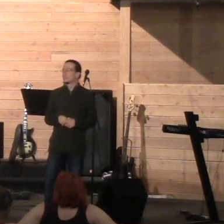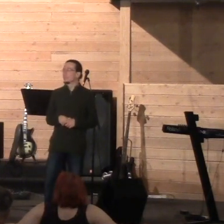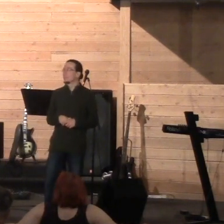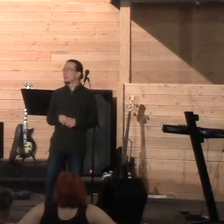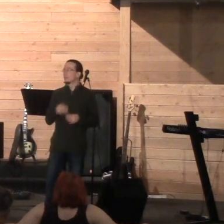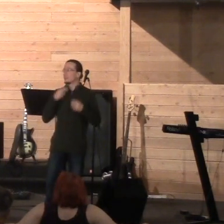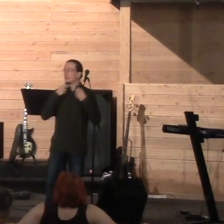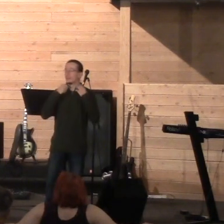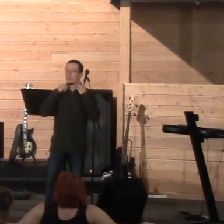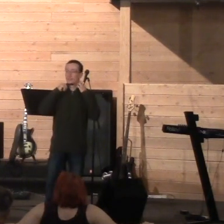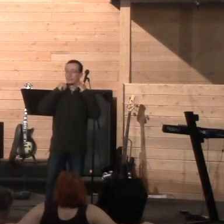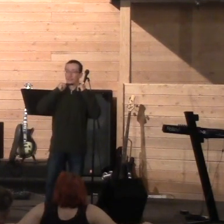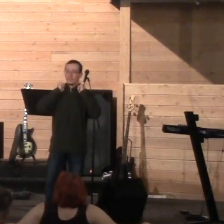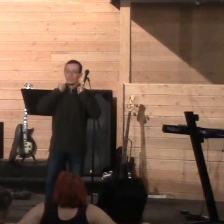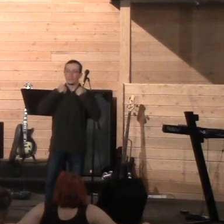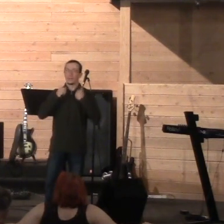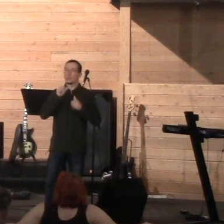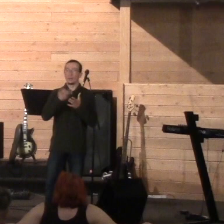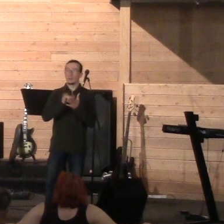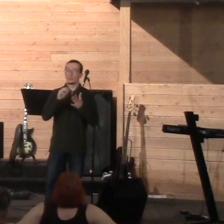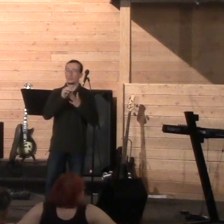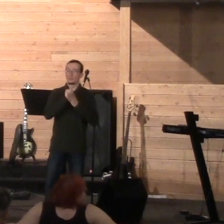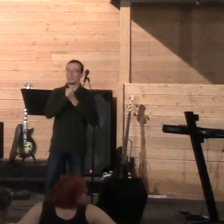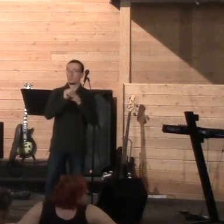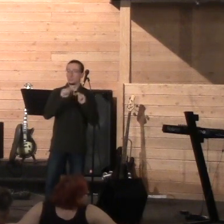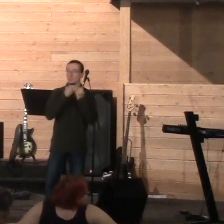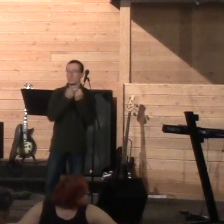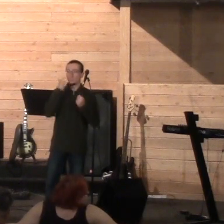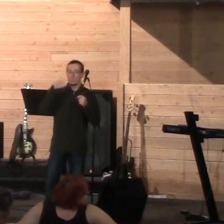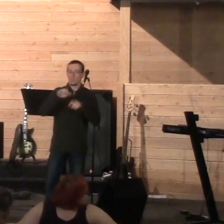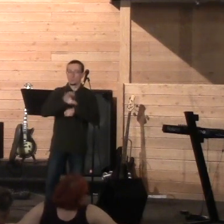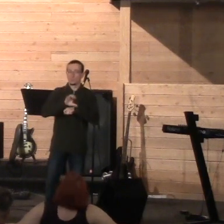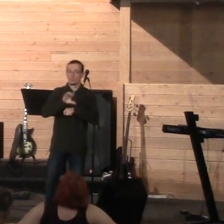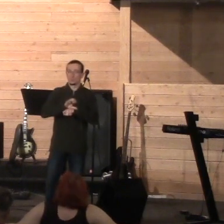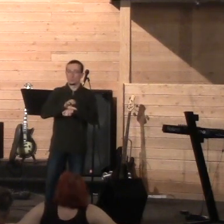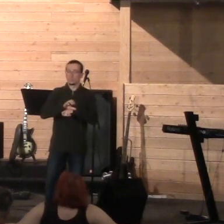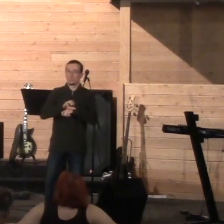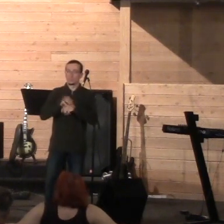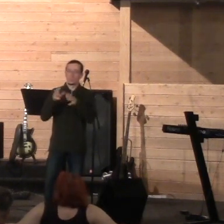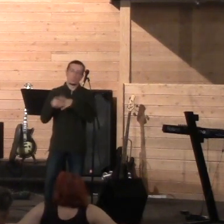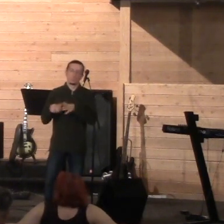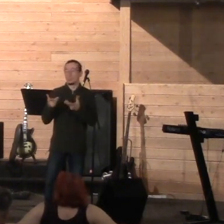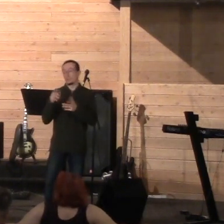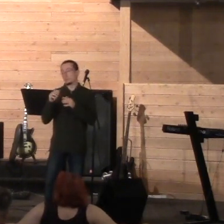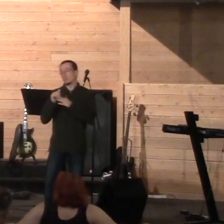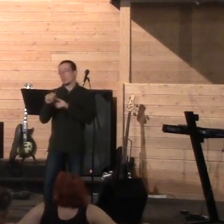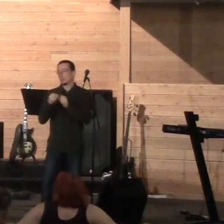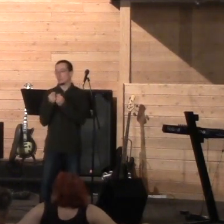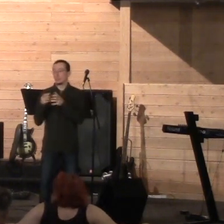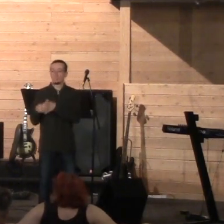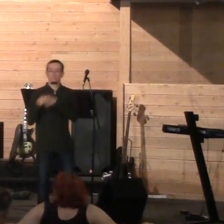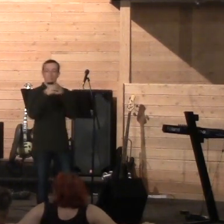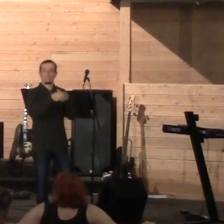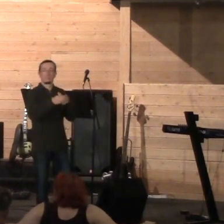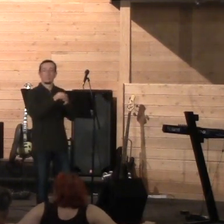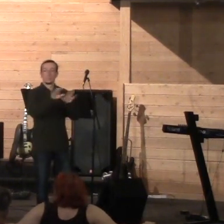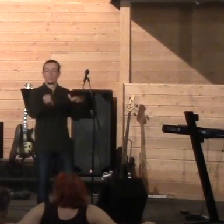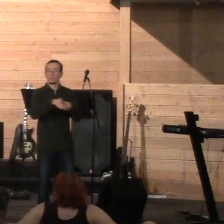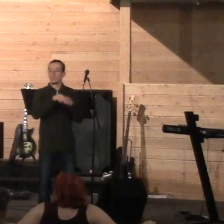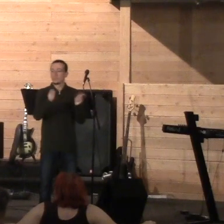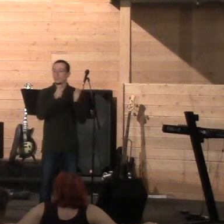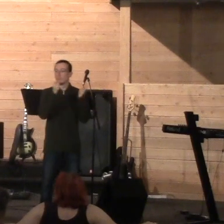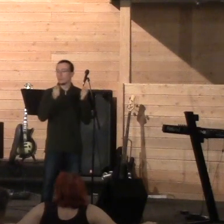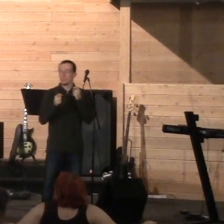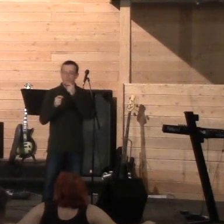half the leadership team of this church is at a wedding ceremony, so you best believe that Joe